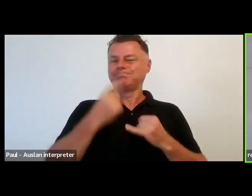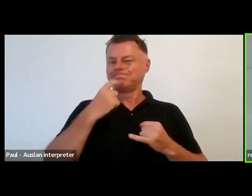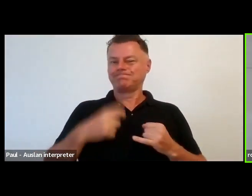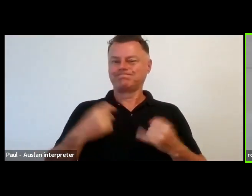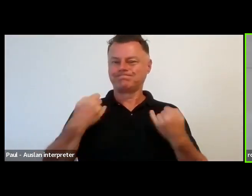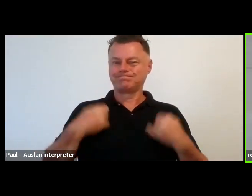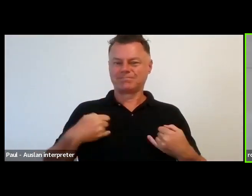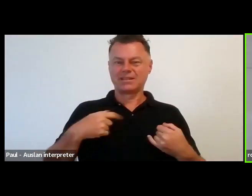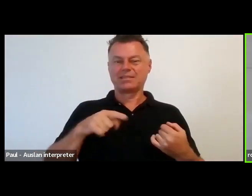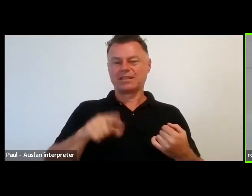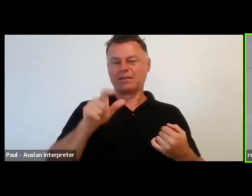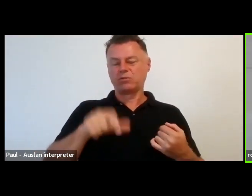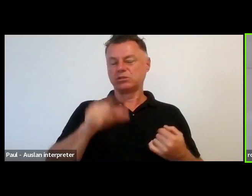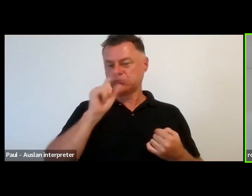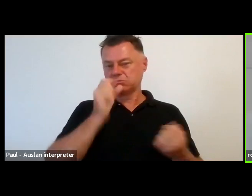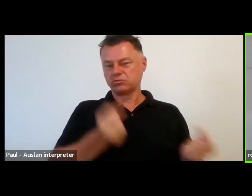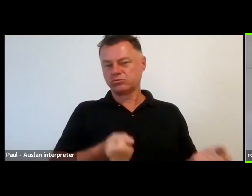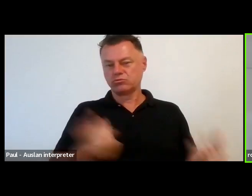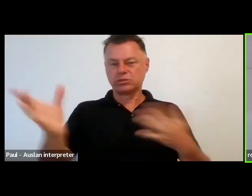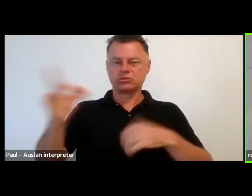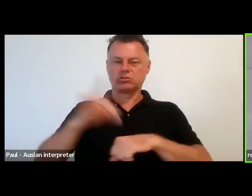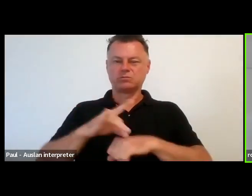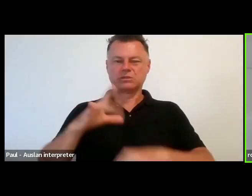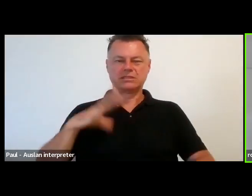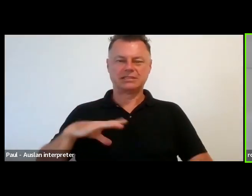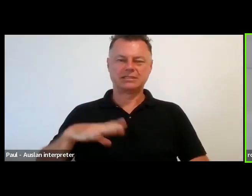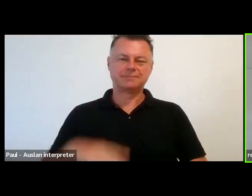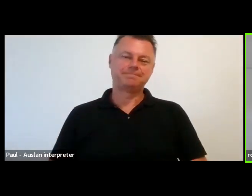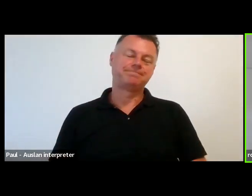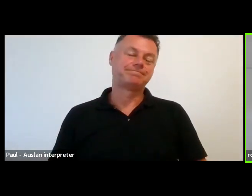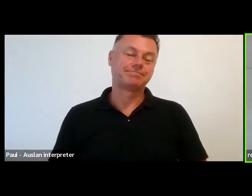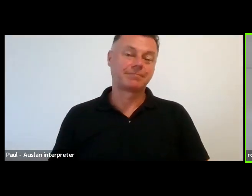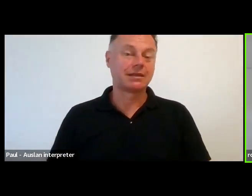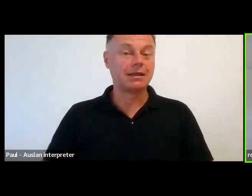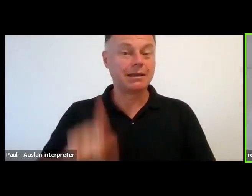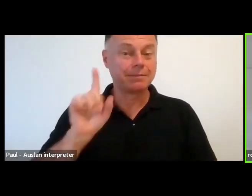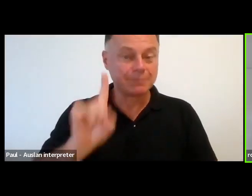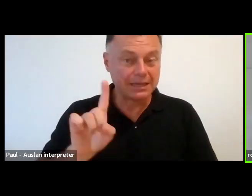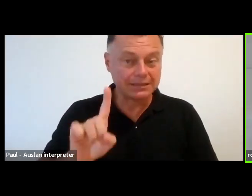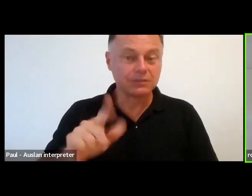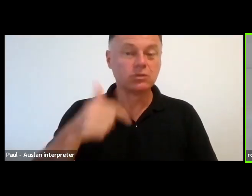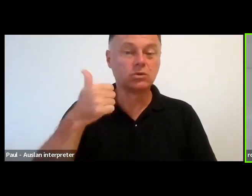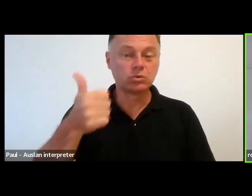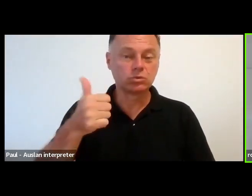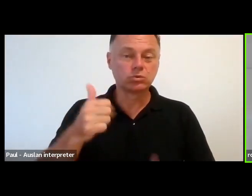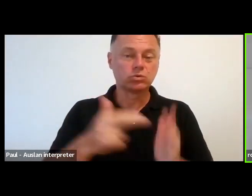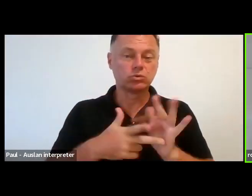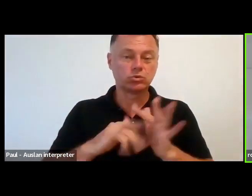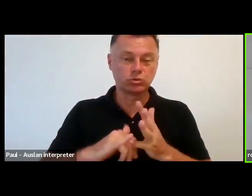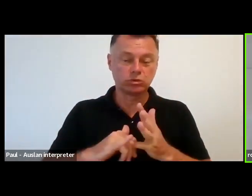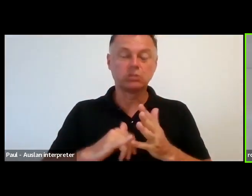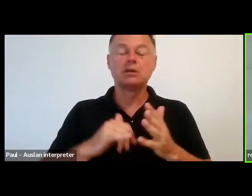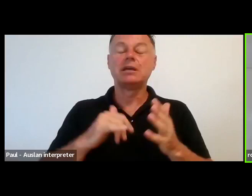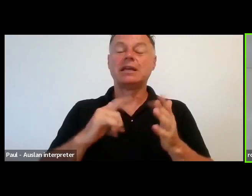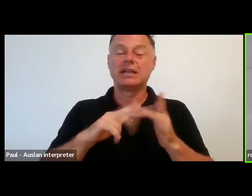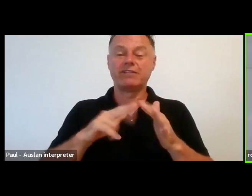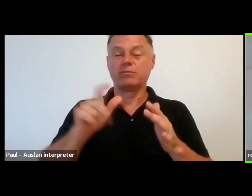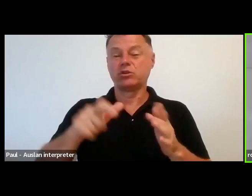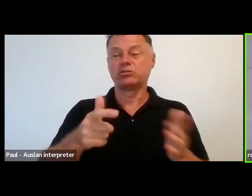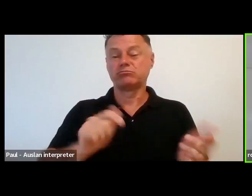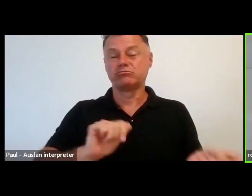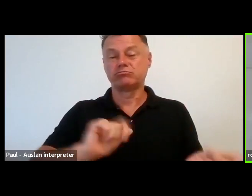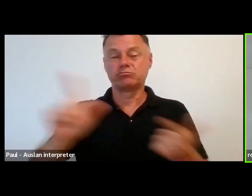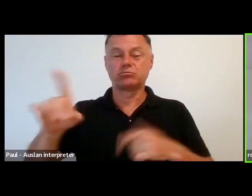for hospitalisation. Now, the good news is that if you actually do get hospitalised, there are now a number